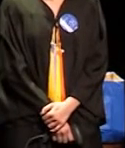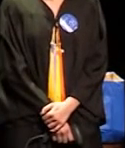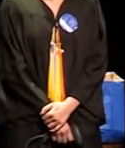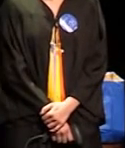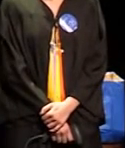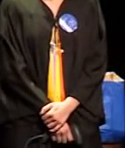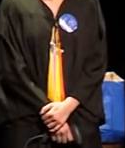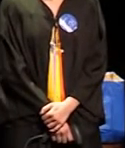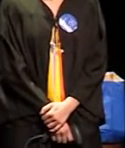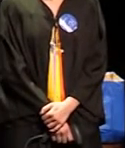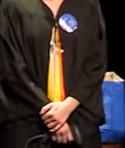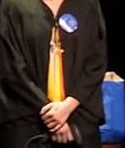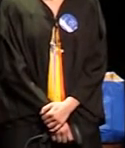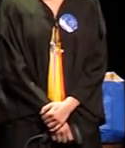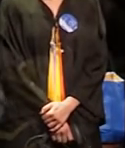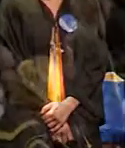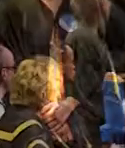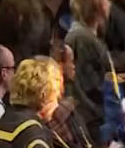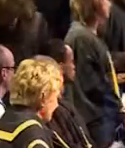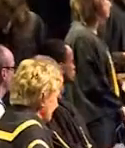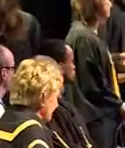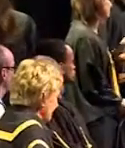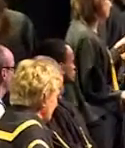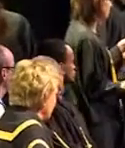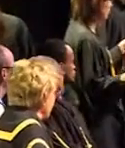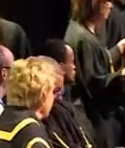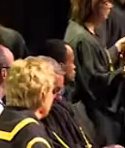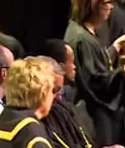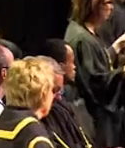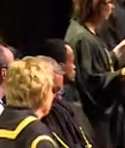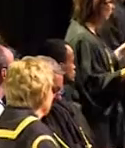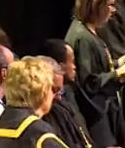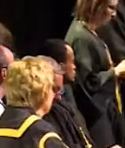Roham Ahmadzadi Sezan.